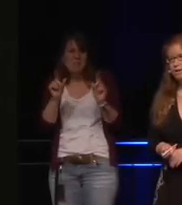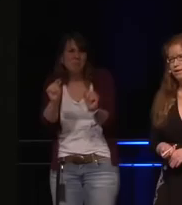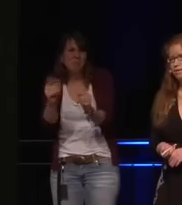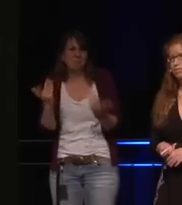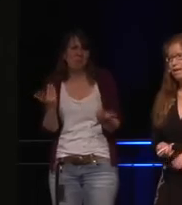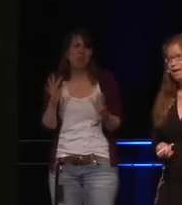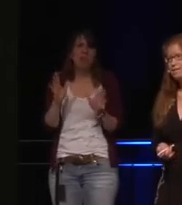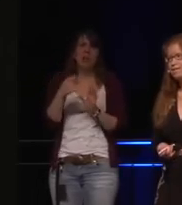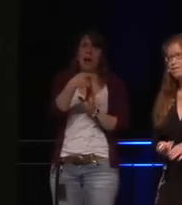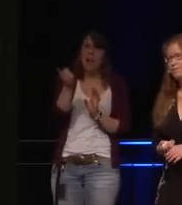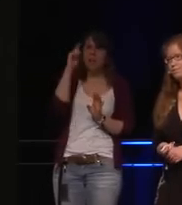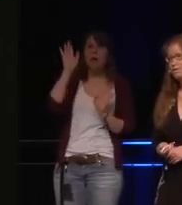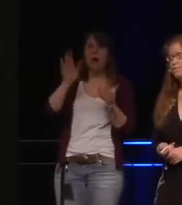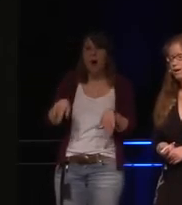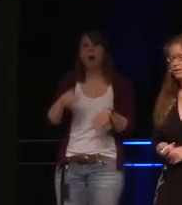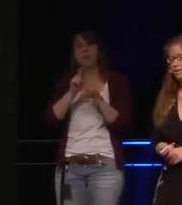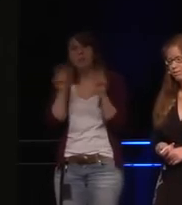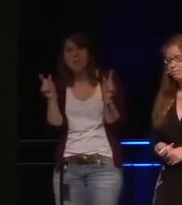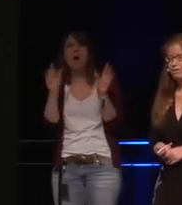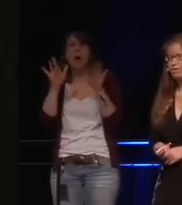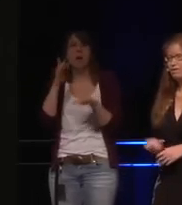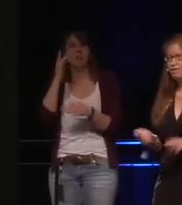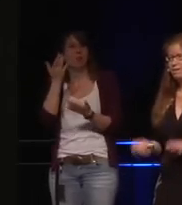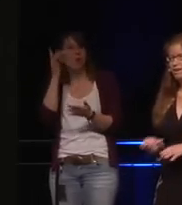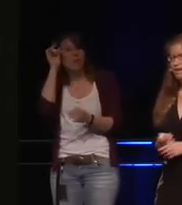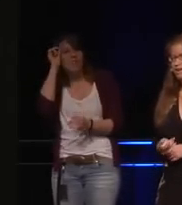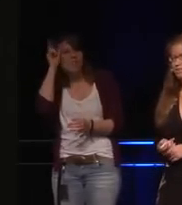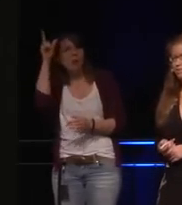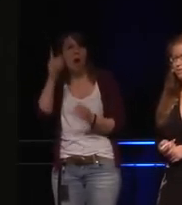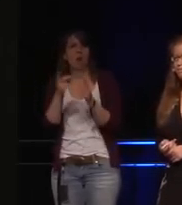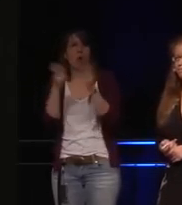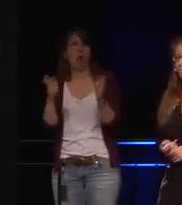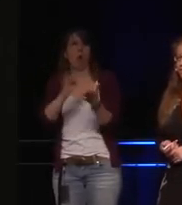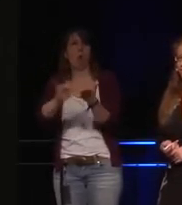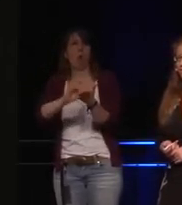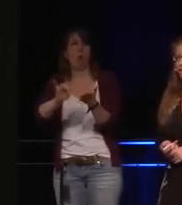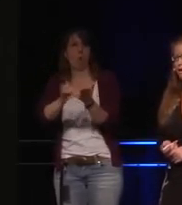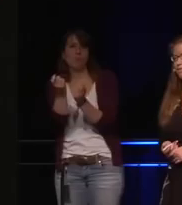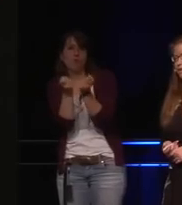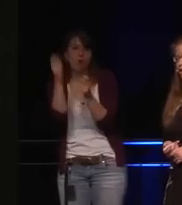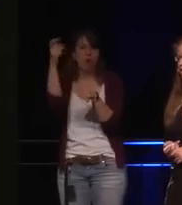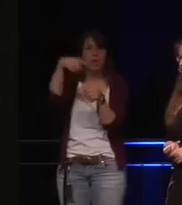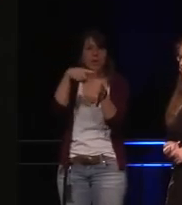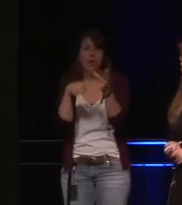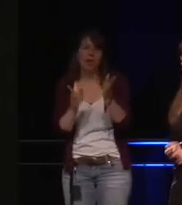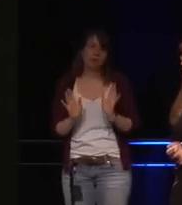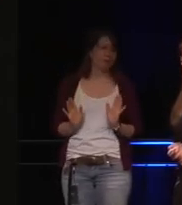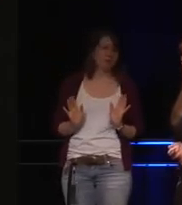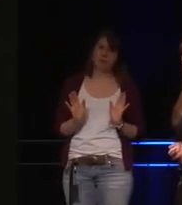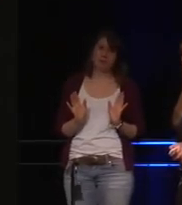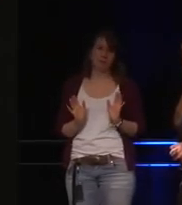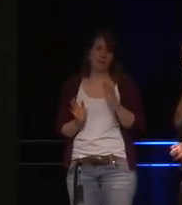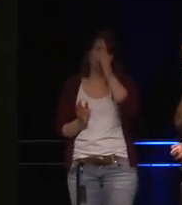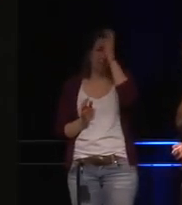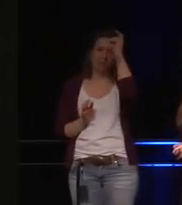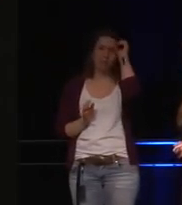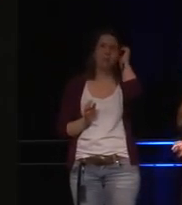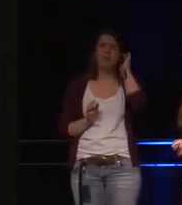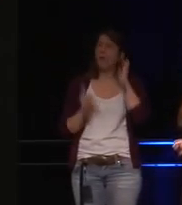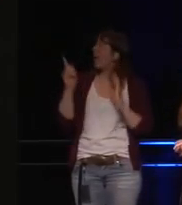related to the smart home. And we are having, like, all these smart devices